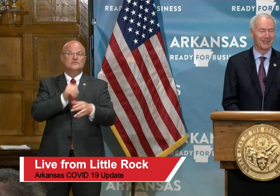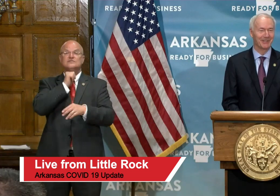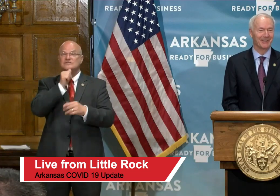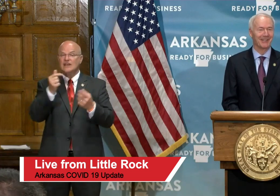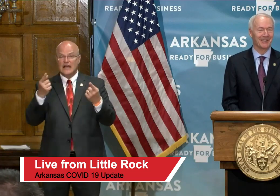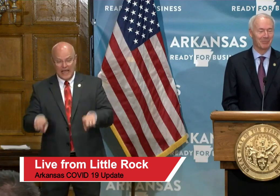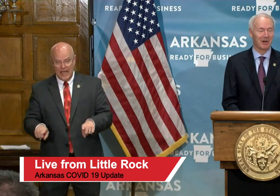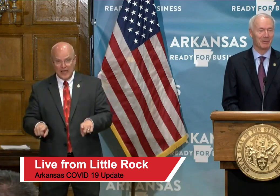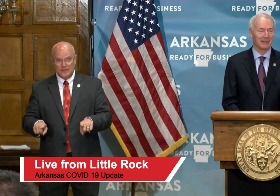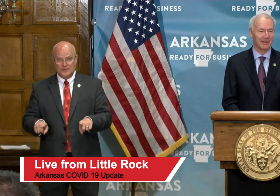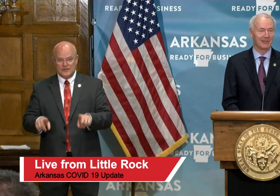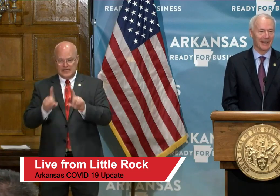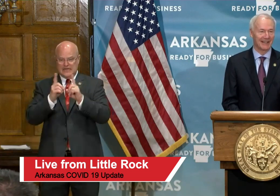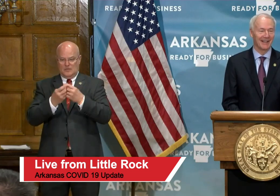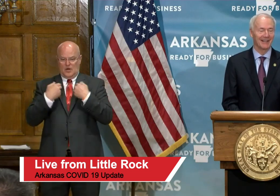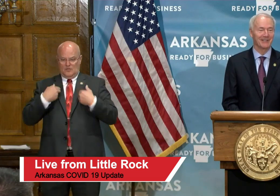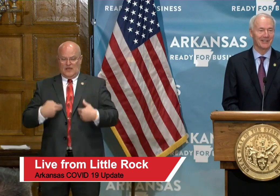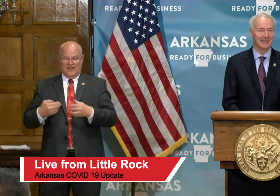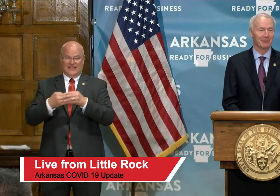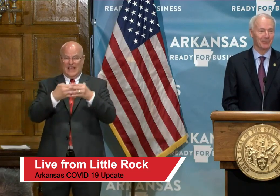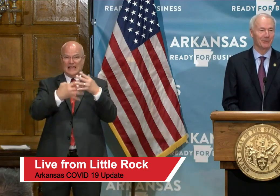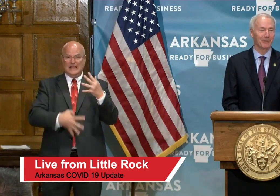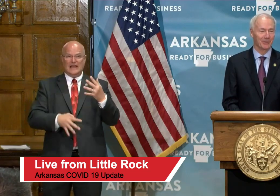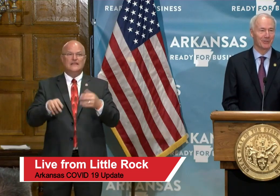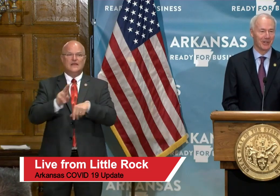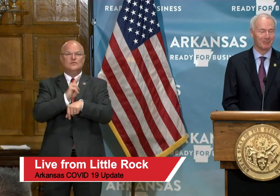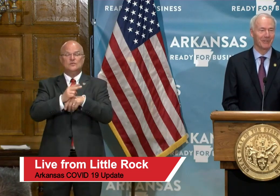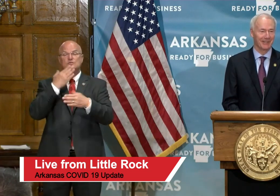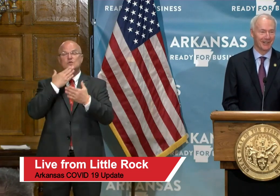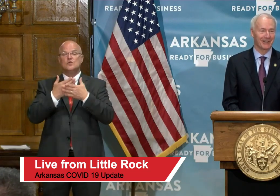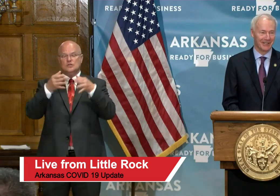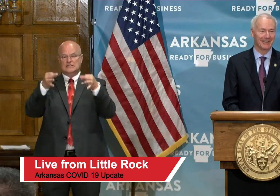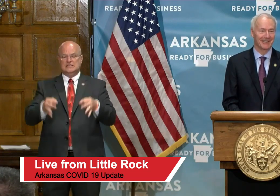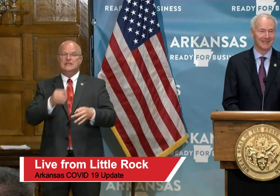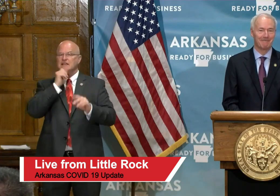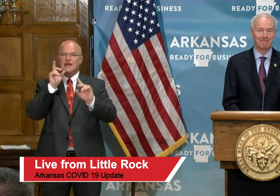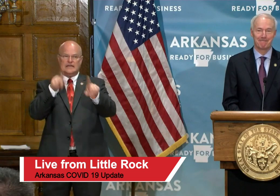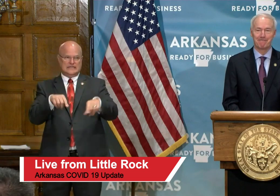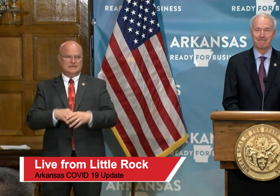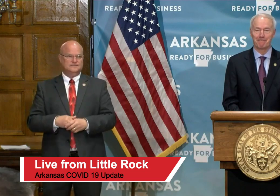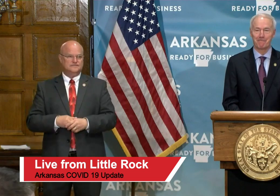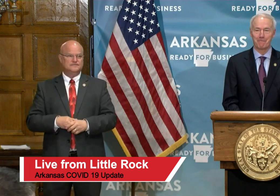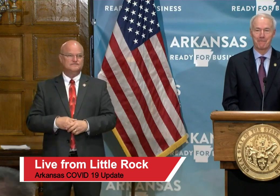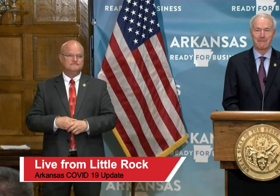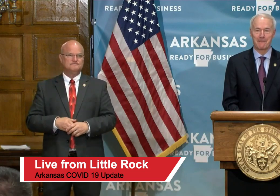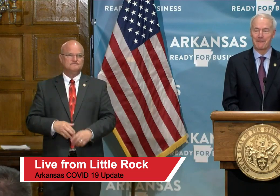not happen under Department of Health guidelines, that they would use the good judgment and not attend.